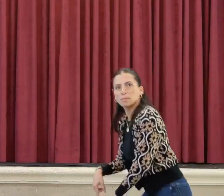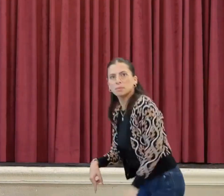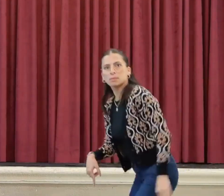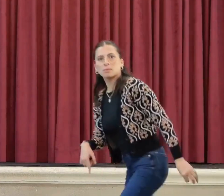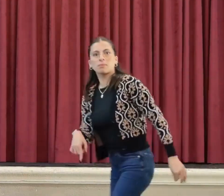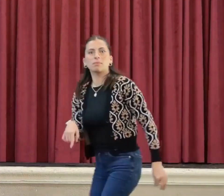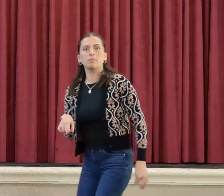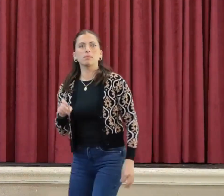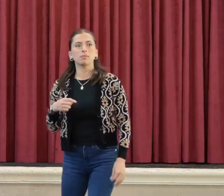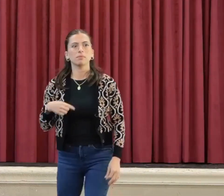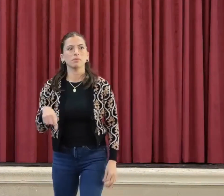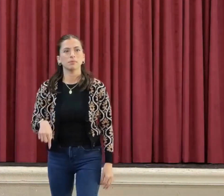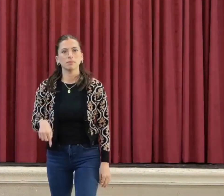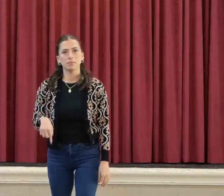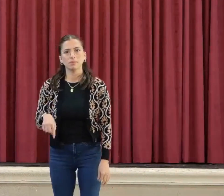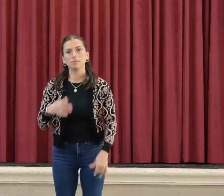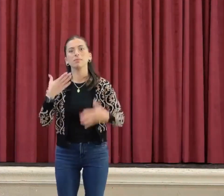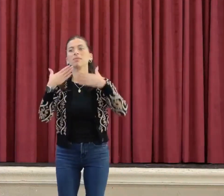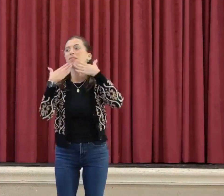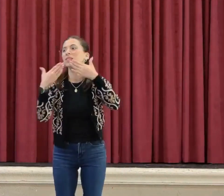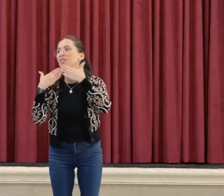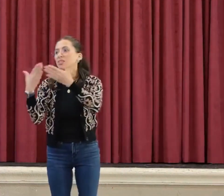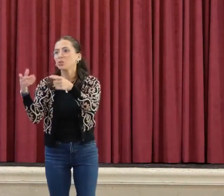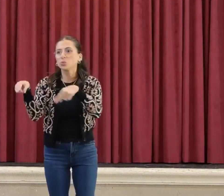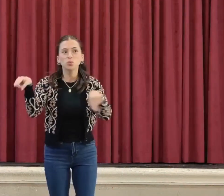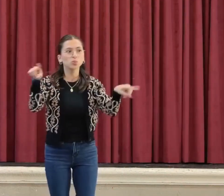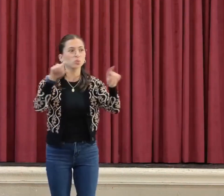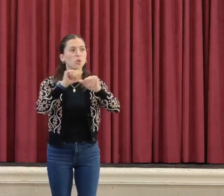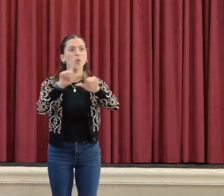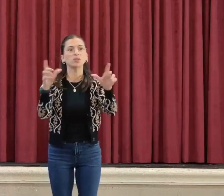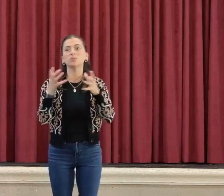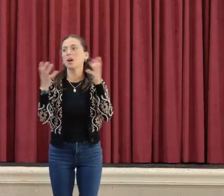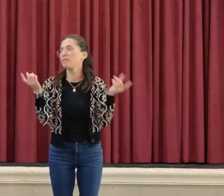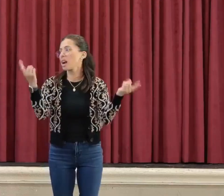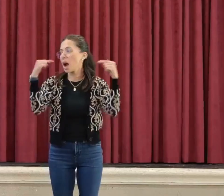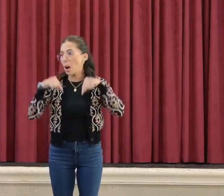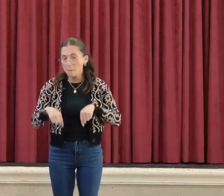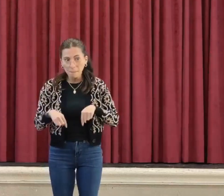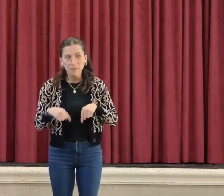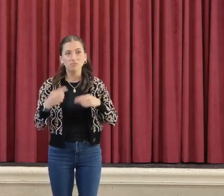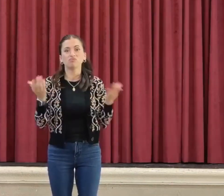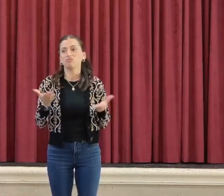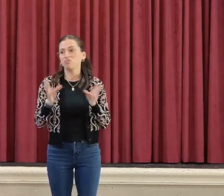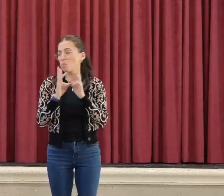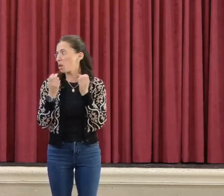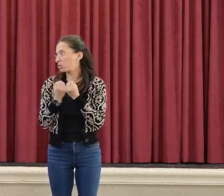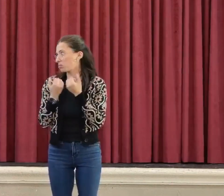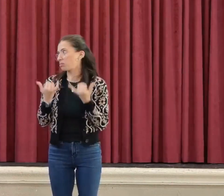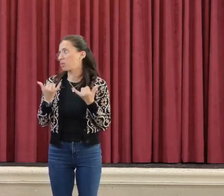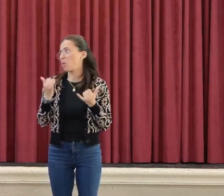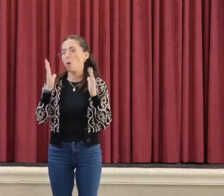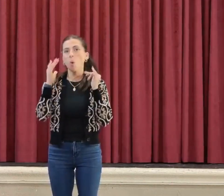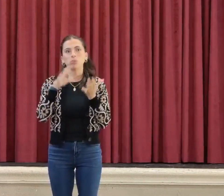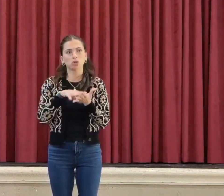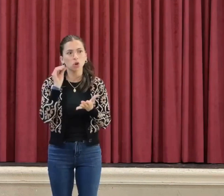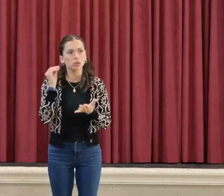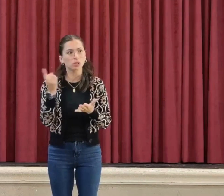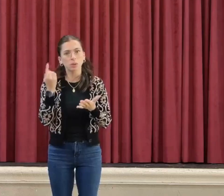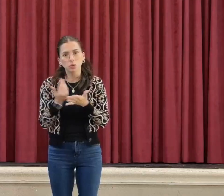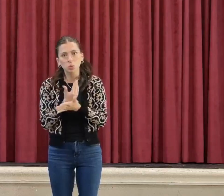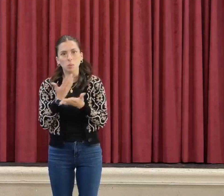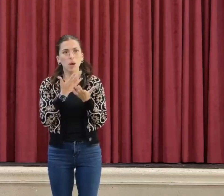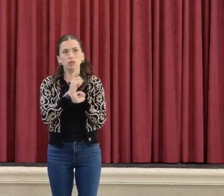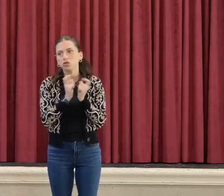So I'll just close us out on our presentation today. Thank you so much for everyone who came and watched on the live